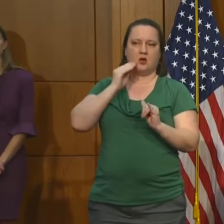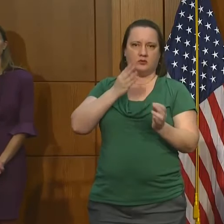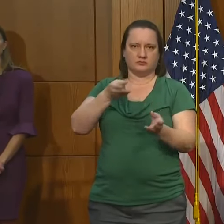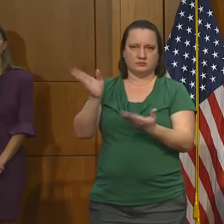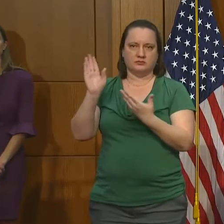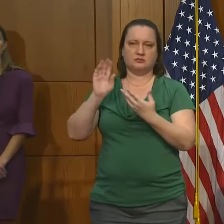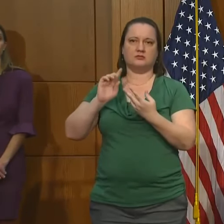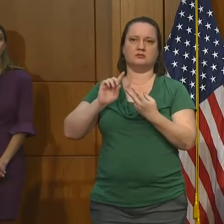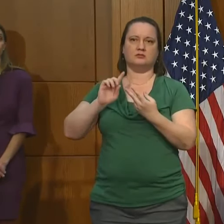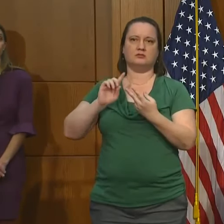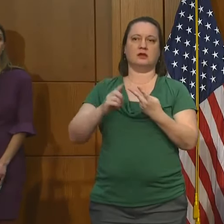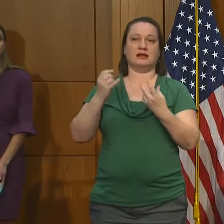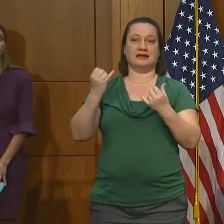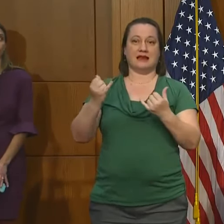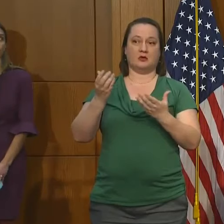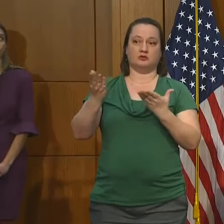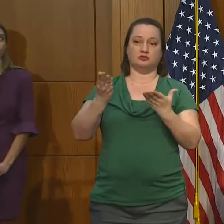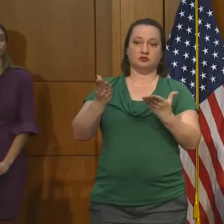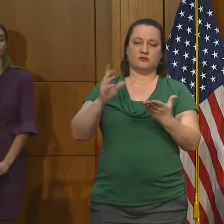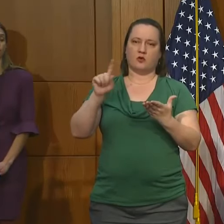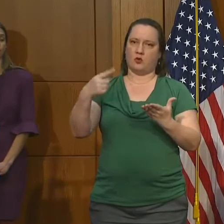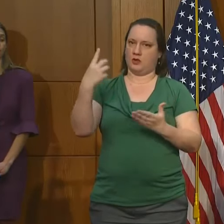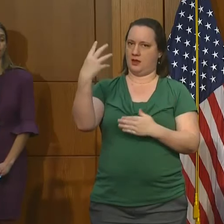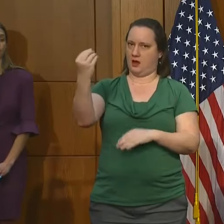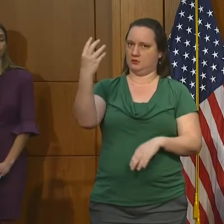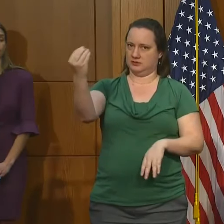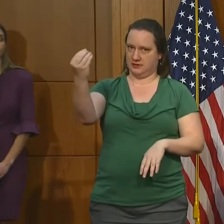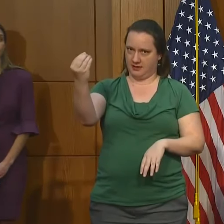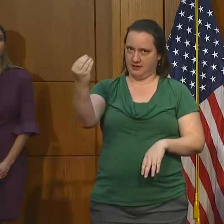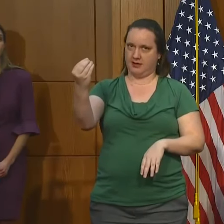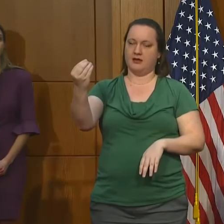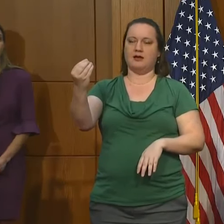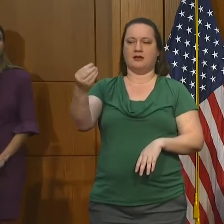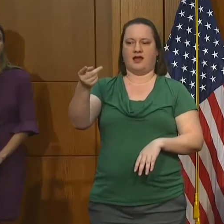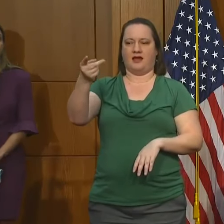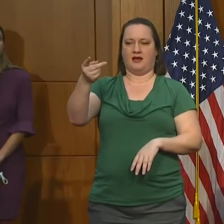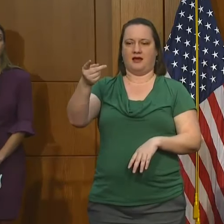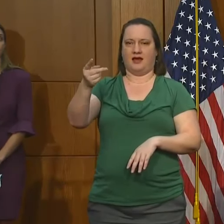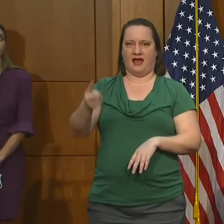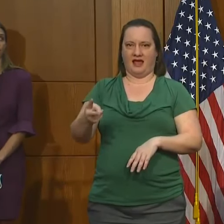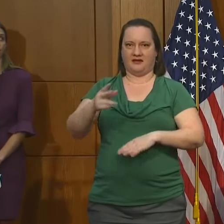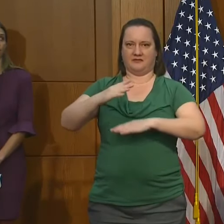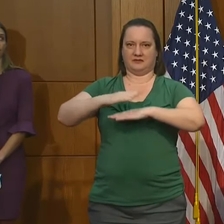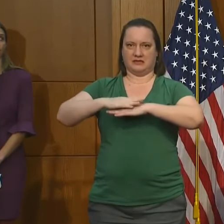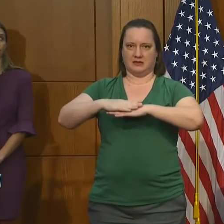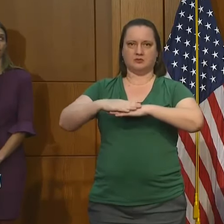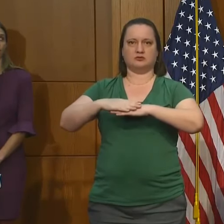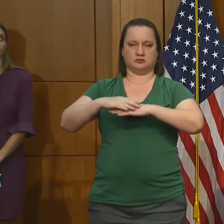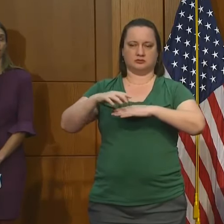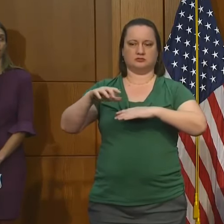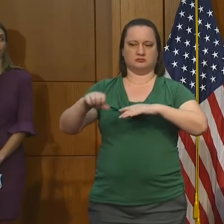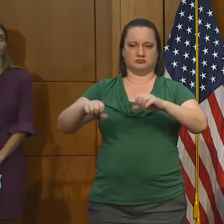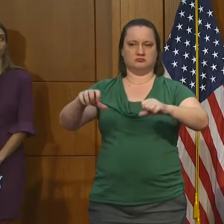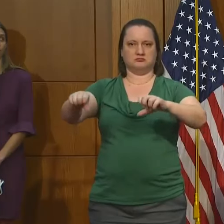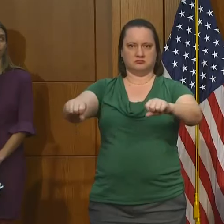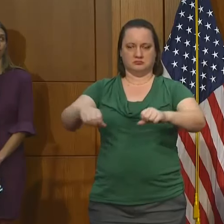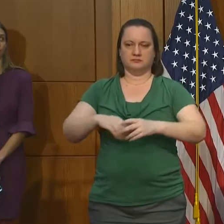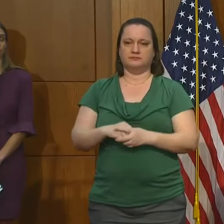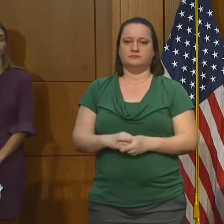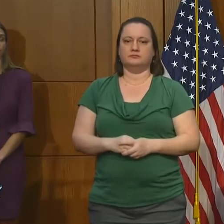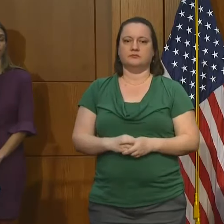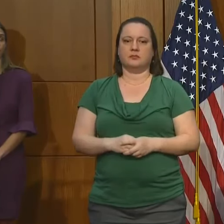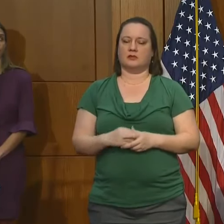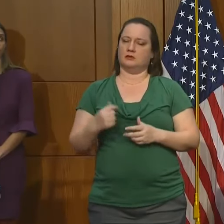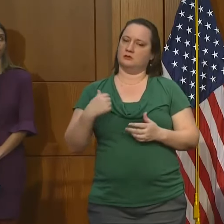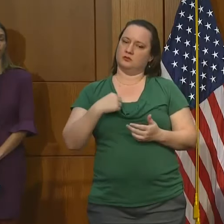and be able to serve outdoors with 50% capacity restrictions. We have had a tremendous amount